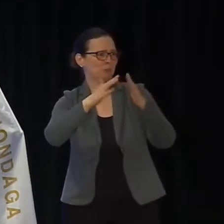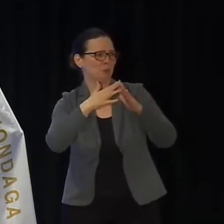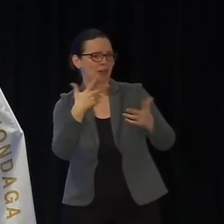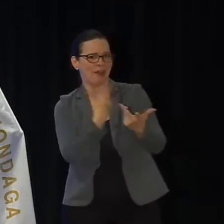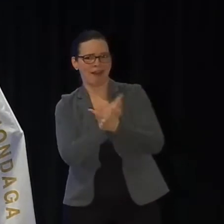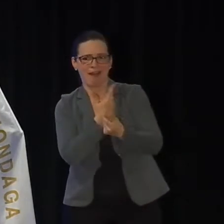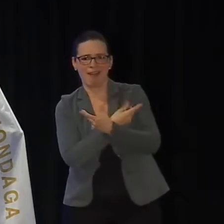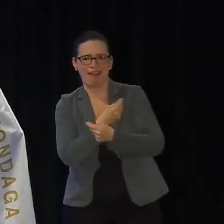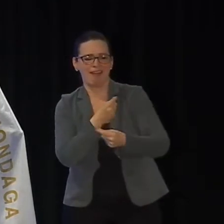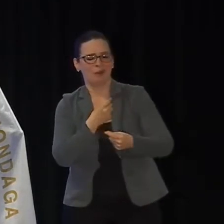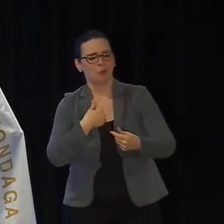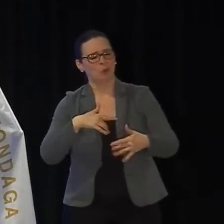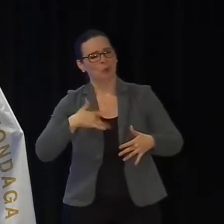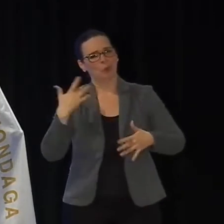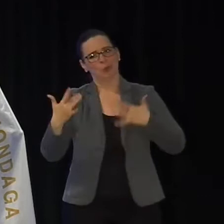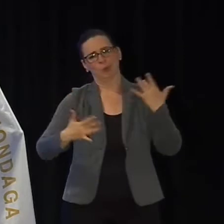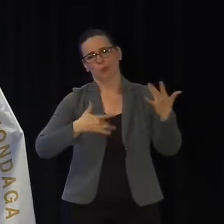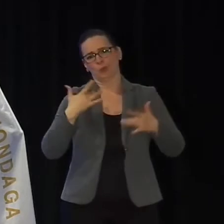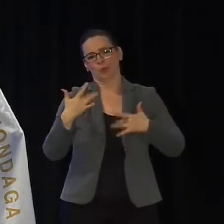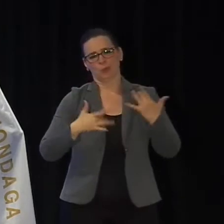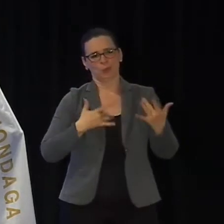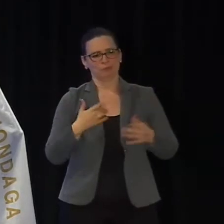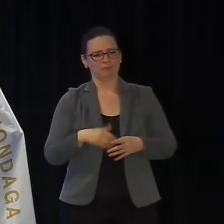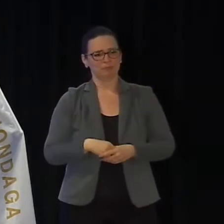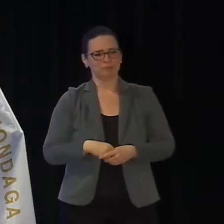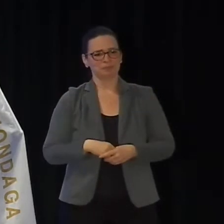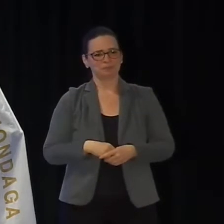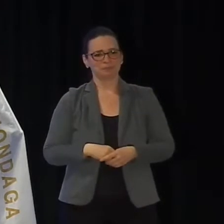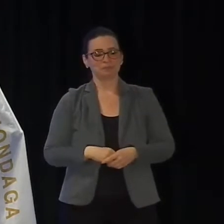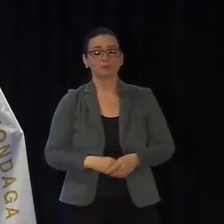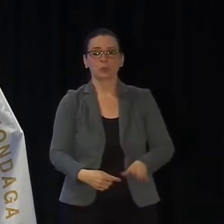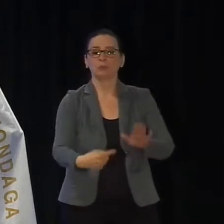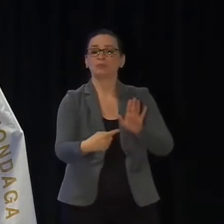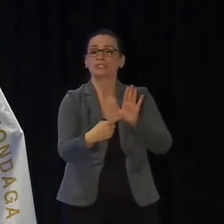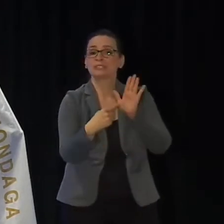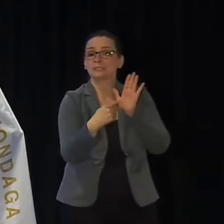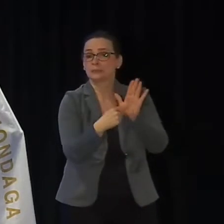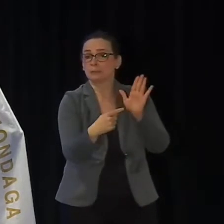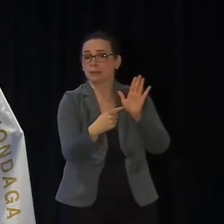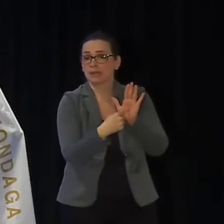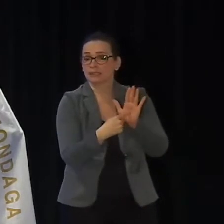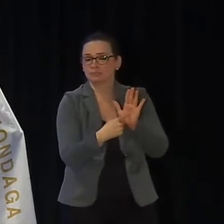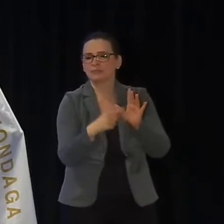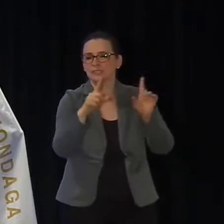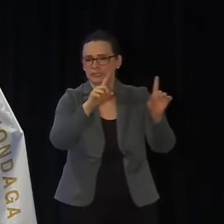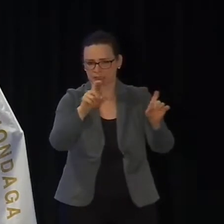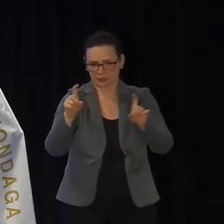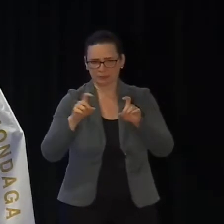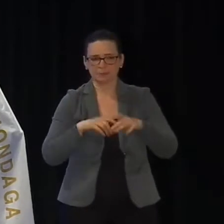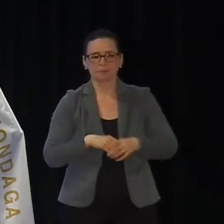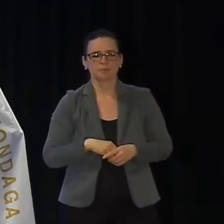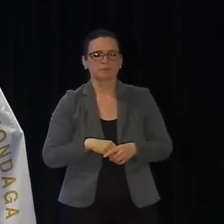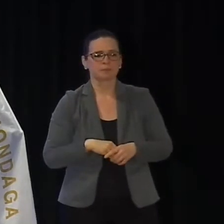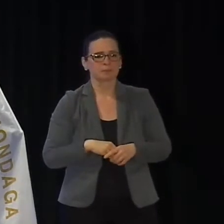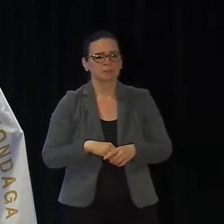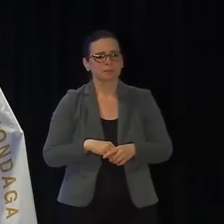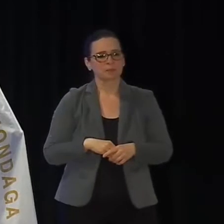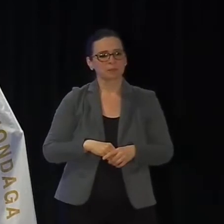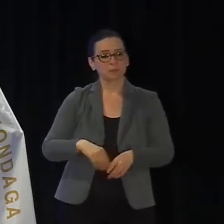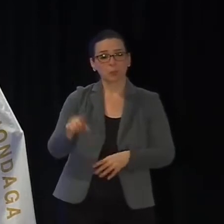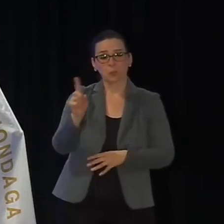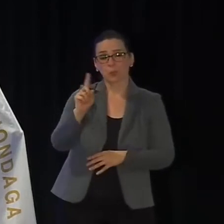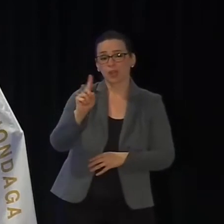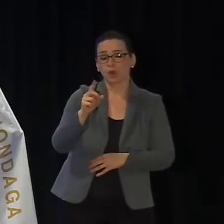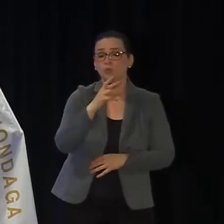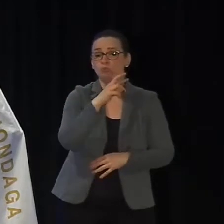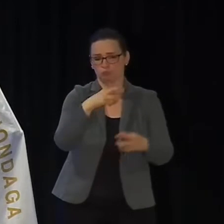Reminder, symptomatic testing, really we need people who are symptomatic to rule out COVID now. A lot of people start getting sniffles